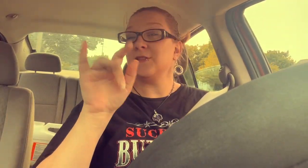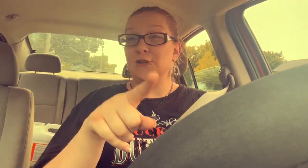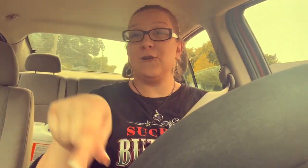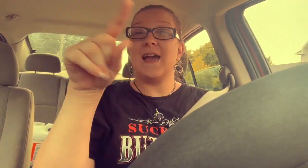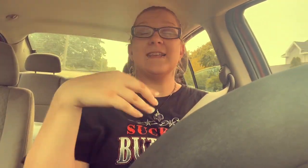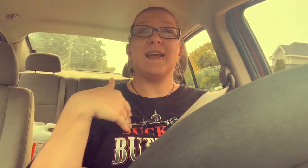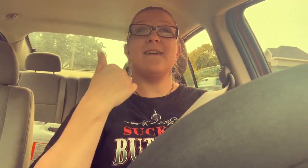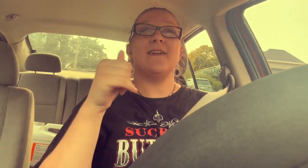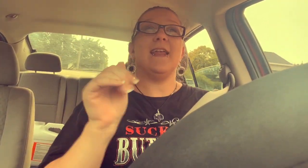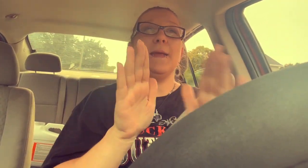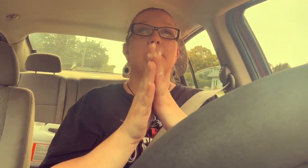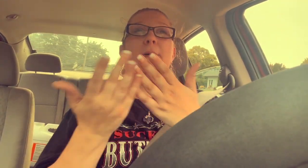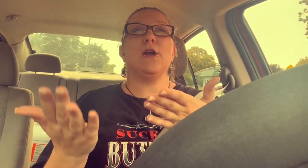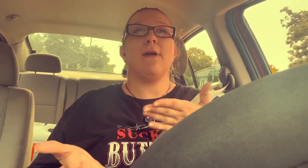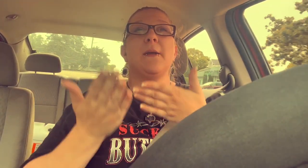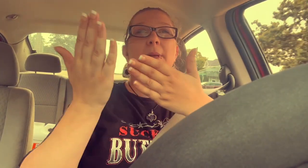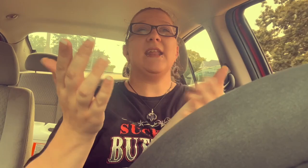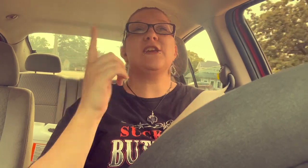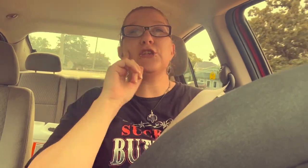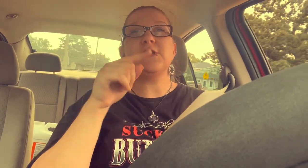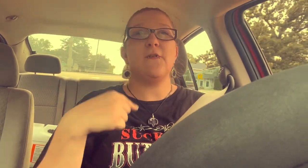You guys have any book recommendations for me?